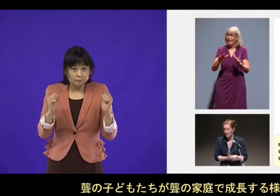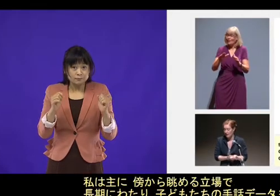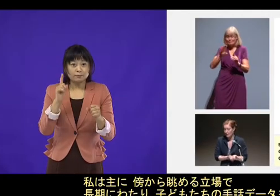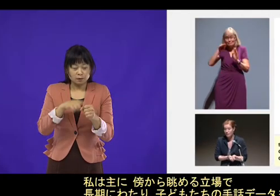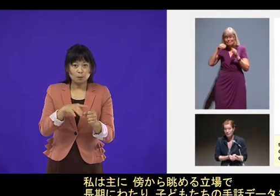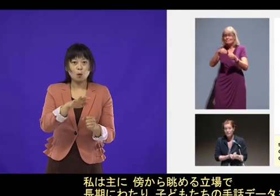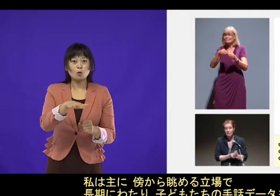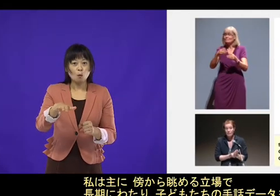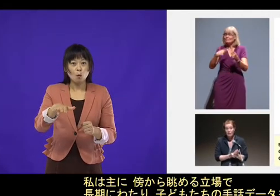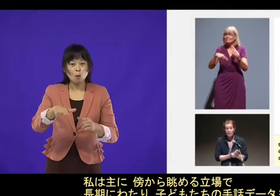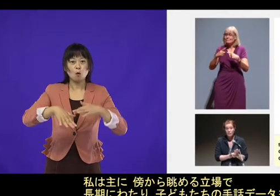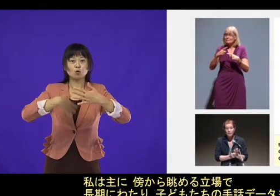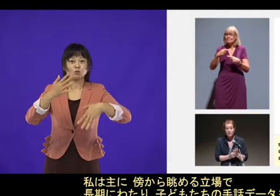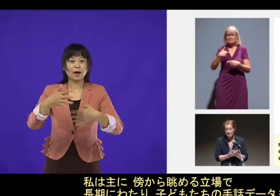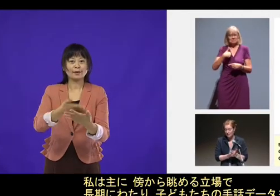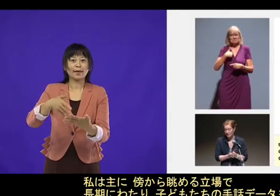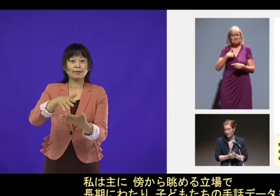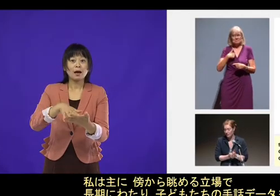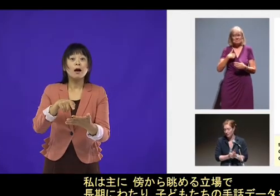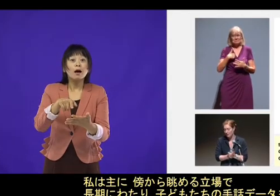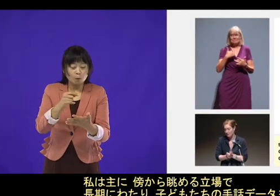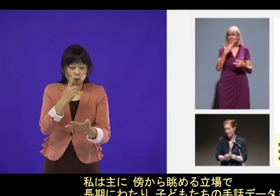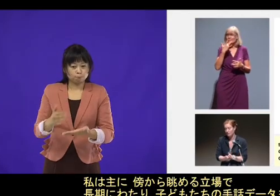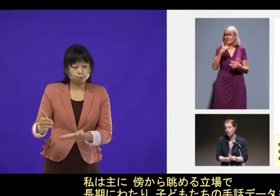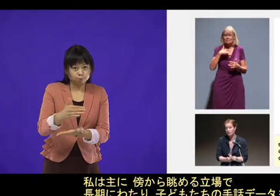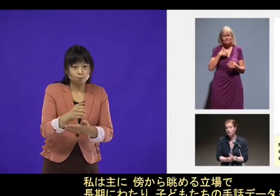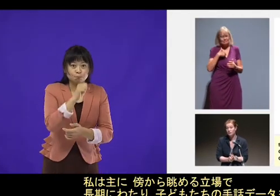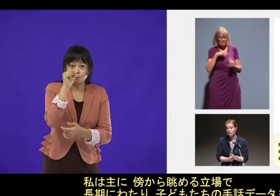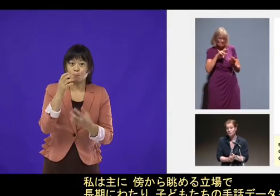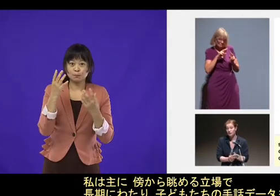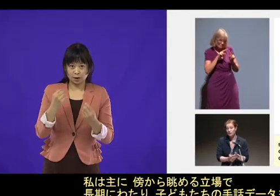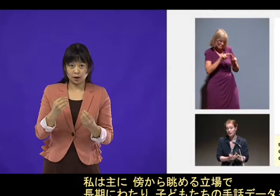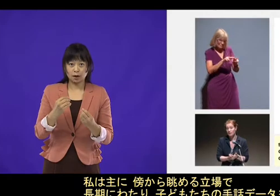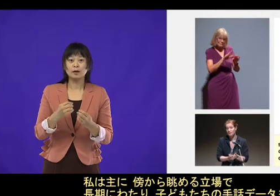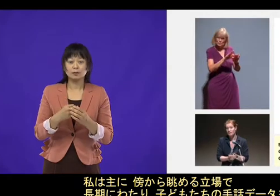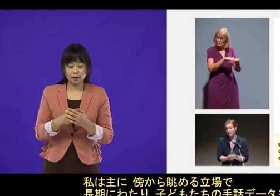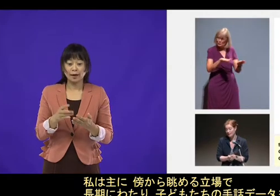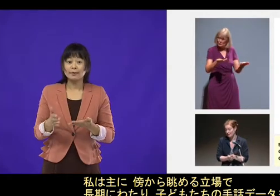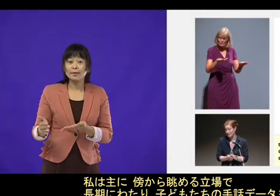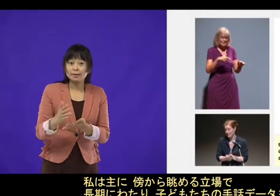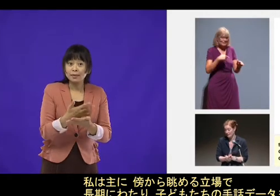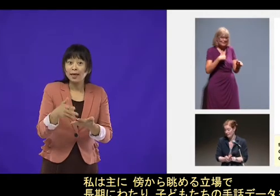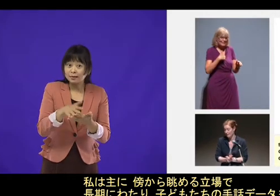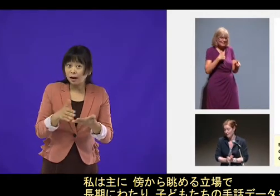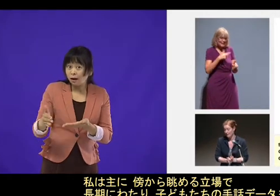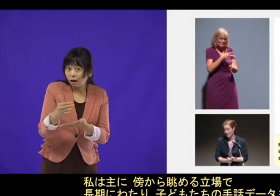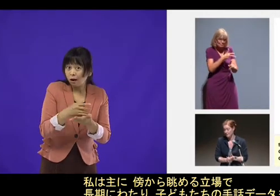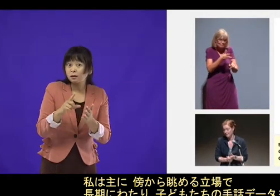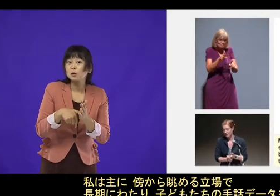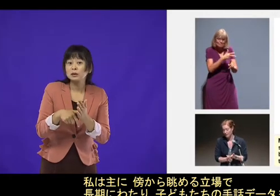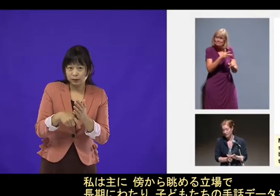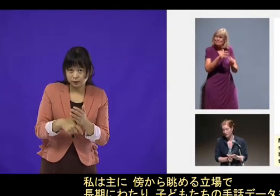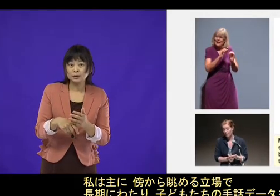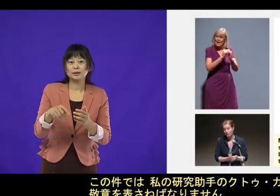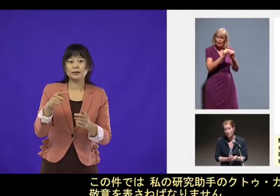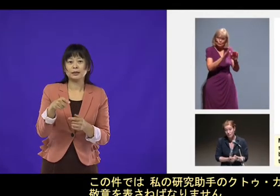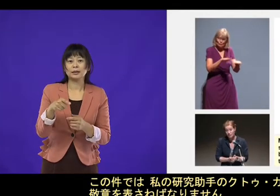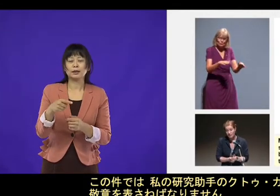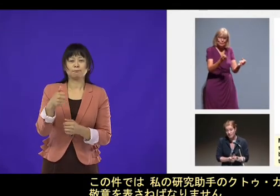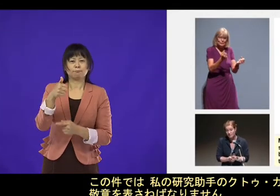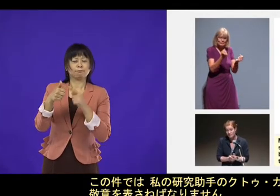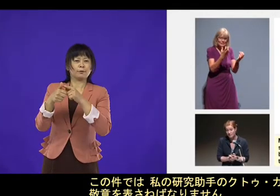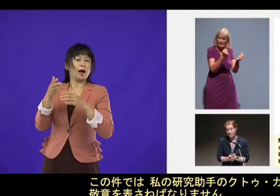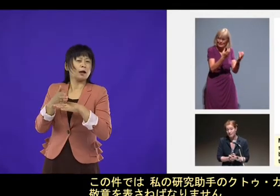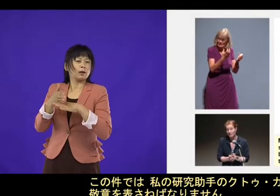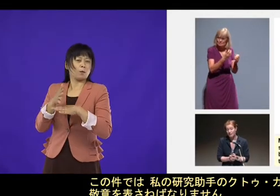families. And so I've been very opportunistic and also collected longitudinal child signing data. And my